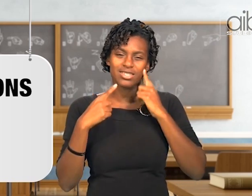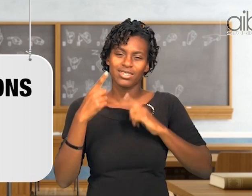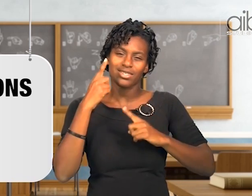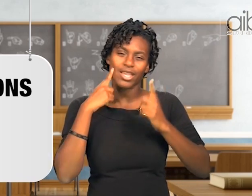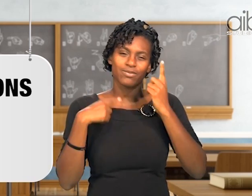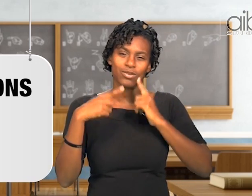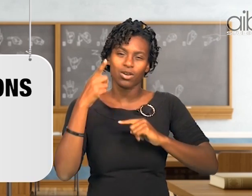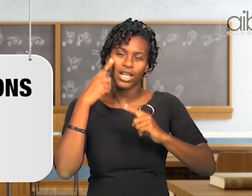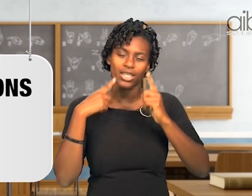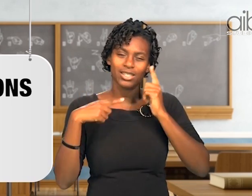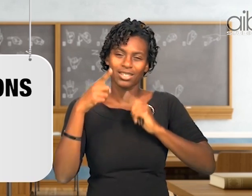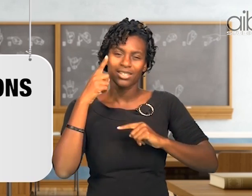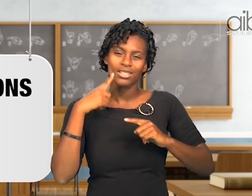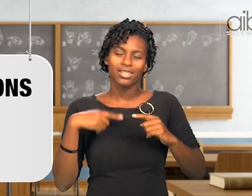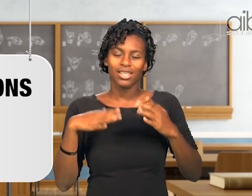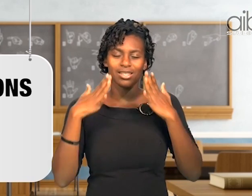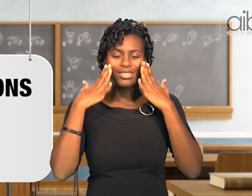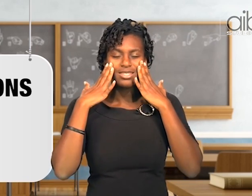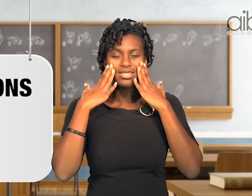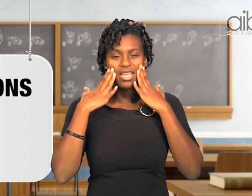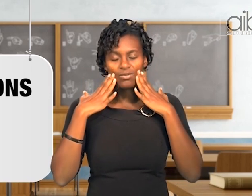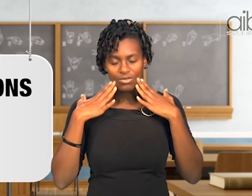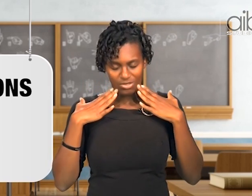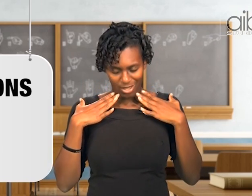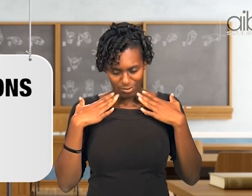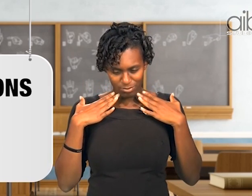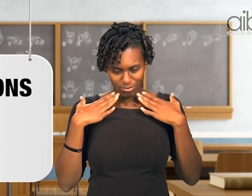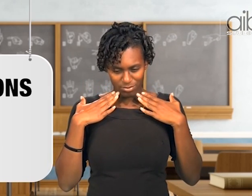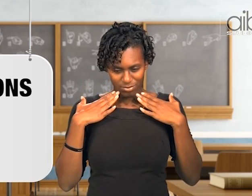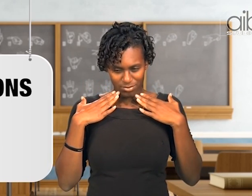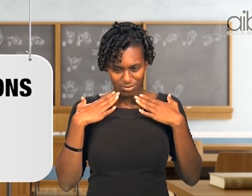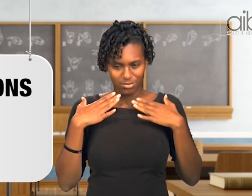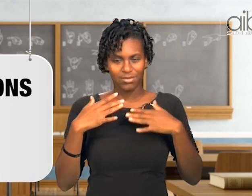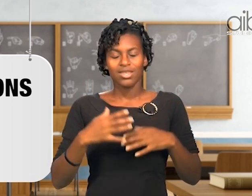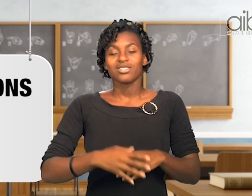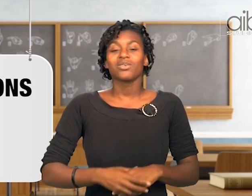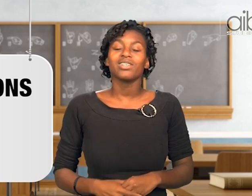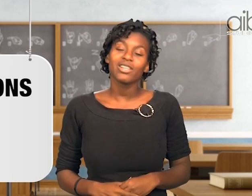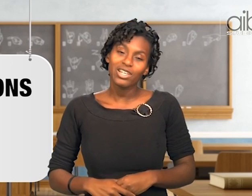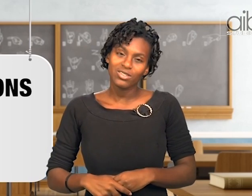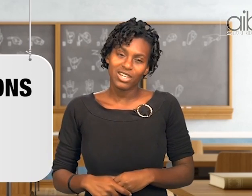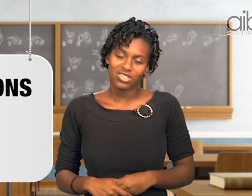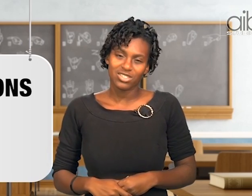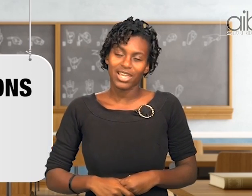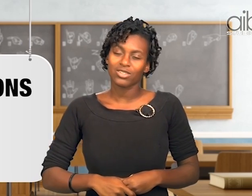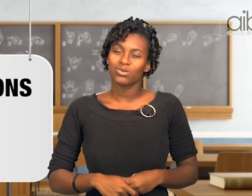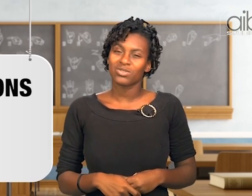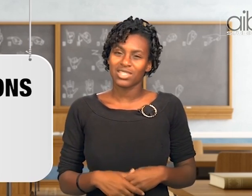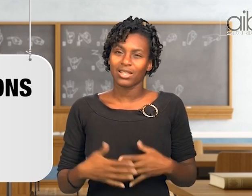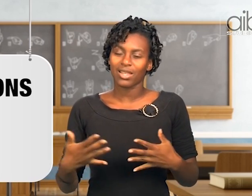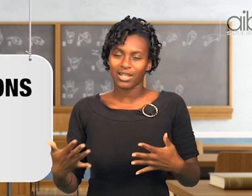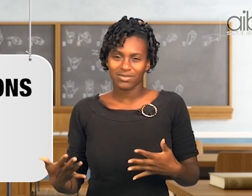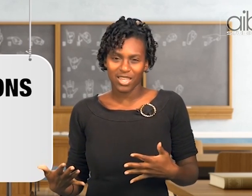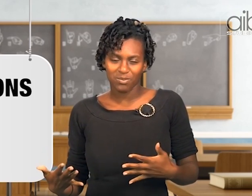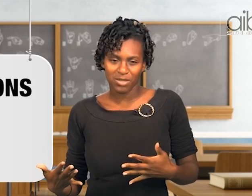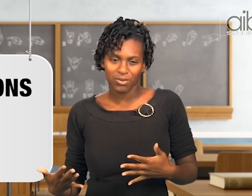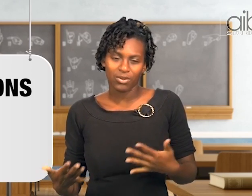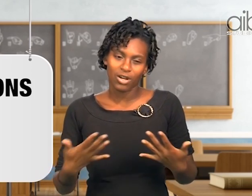is a sign for crying and this is a sign for sad. So another introduction that you will see a lot of deaf people or hard